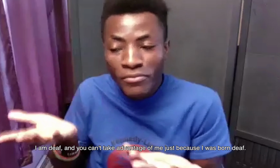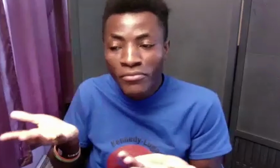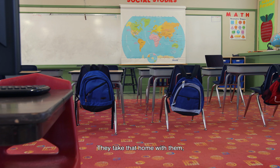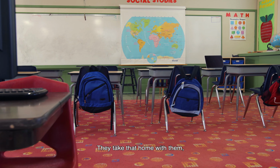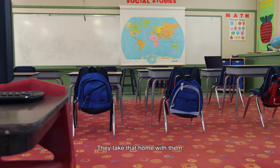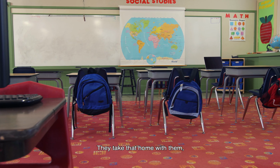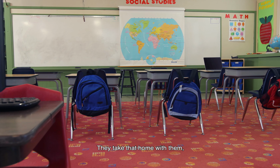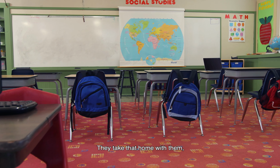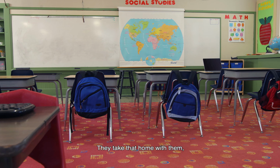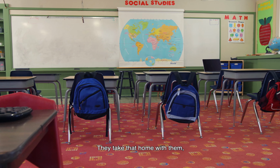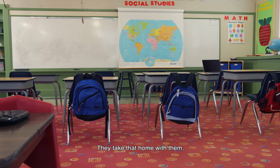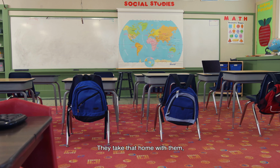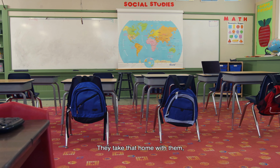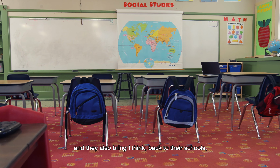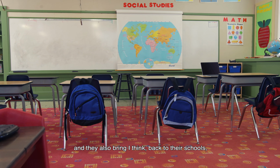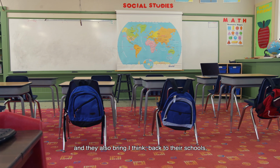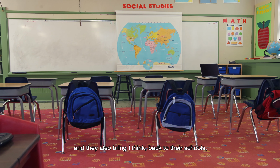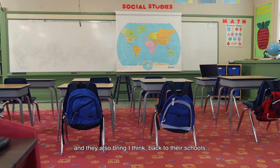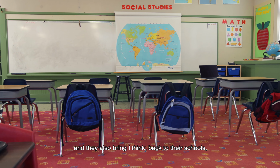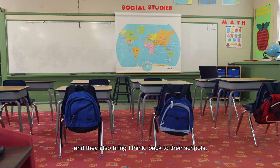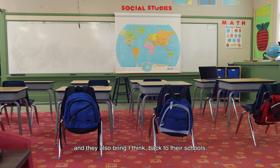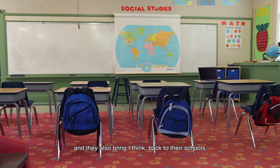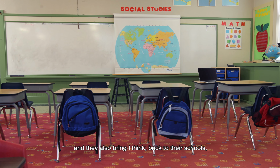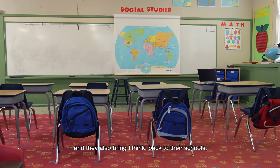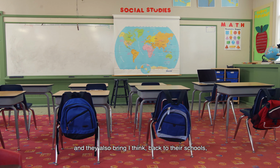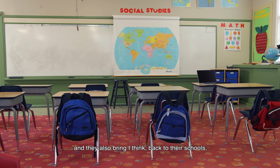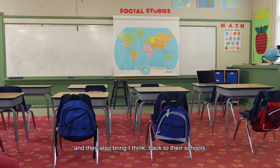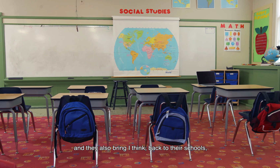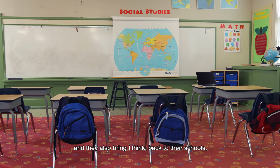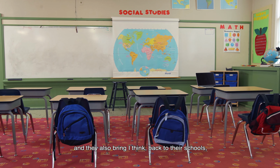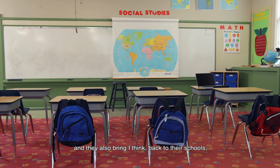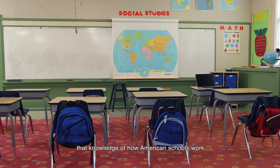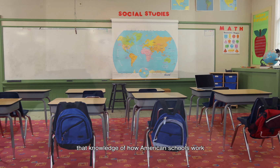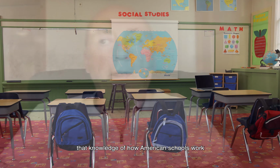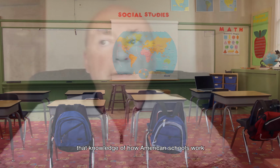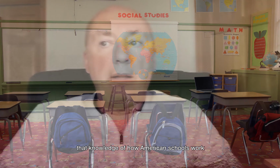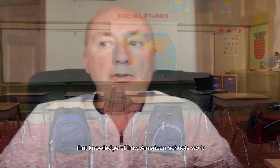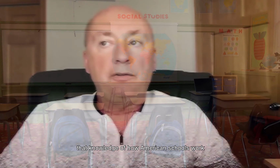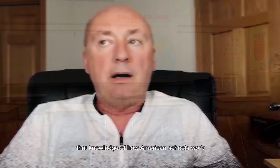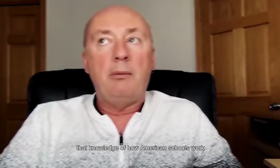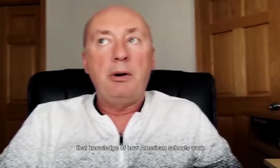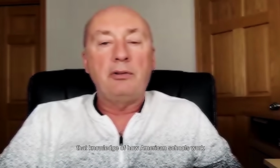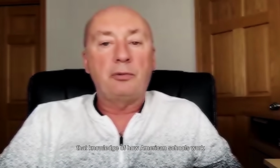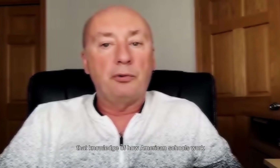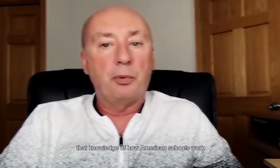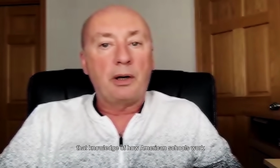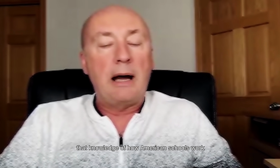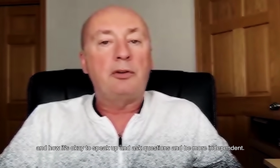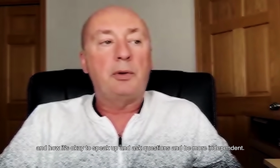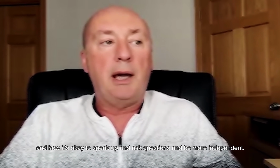They take that home with them. And they also bring, I think, back to their schools, that knowledge of how American schools work and how it's